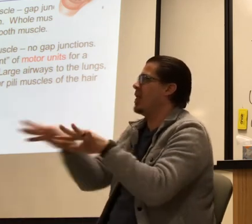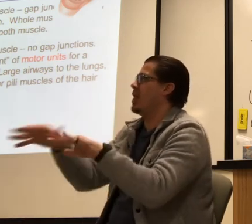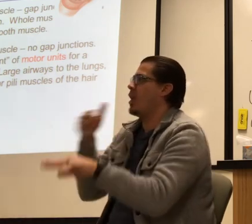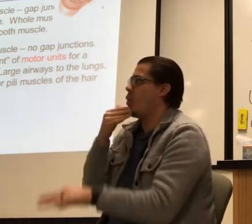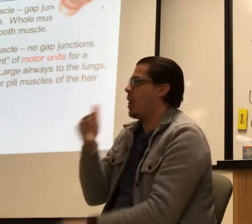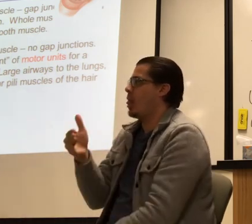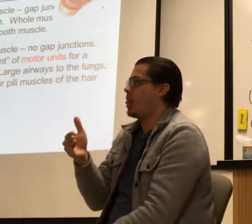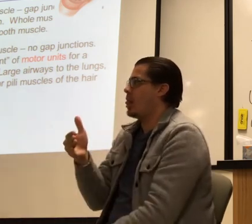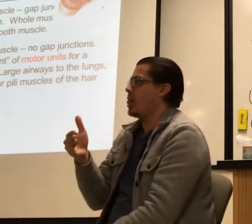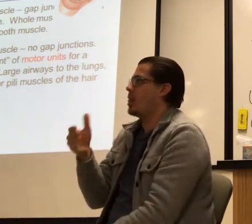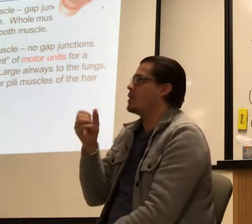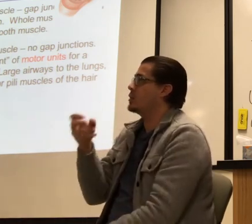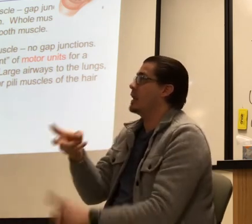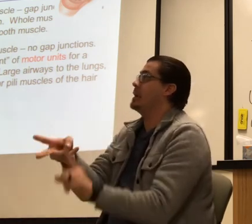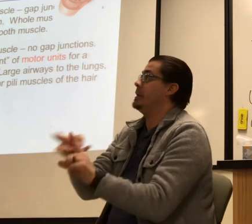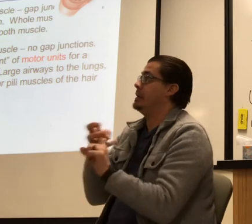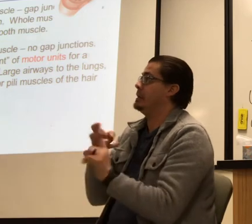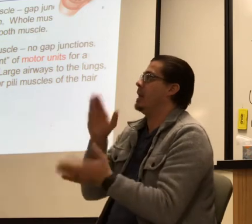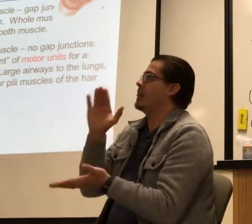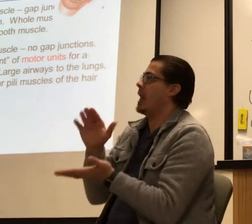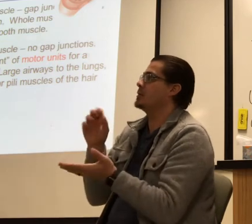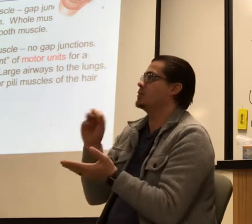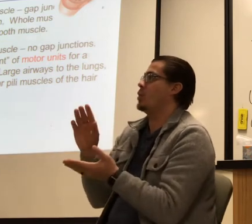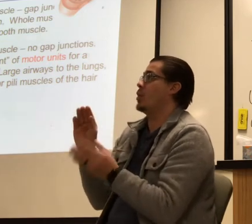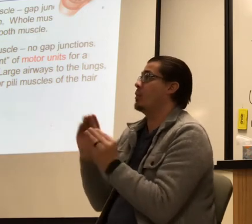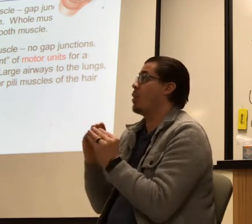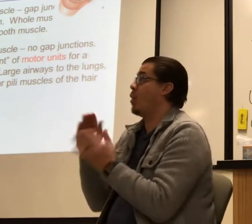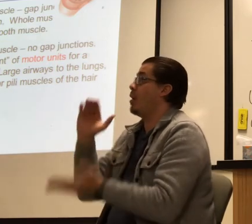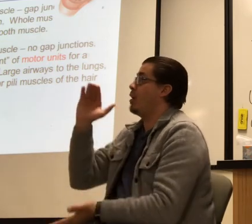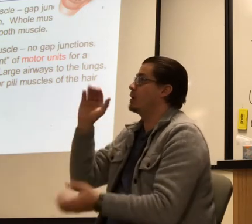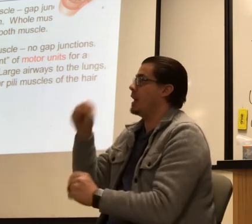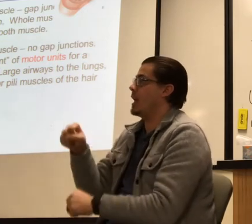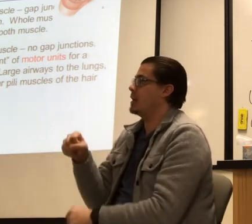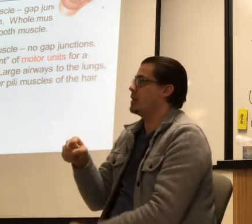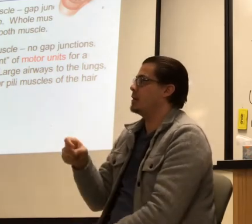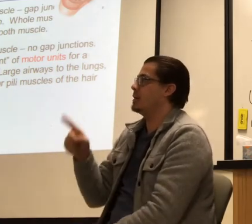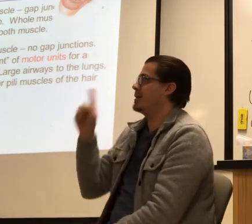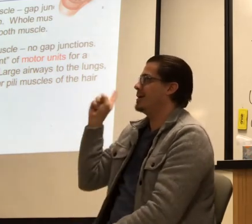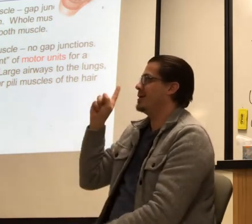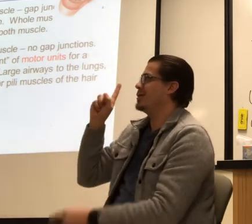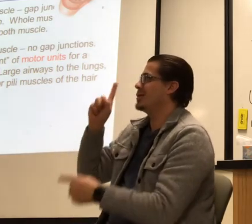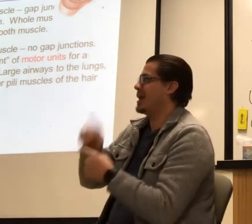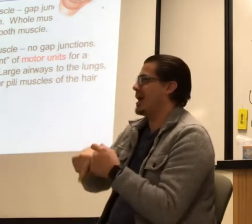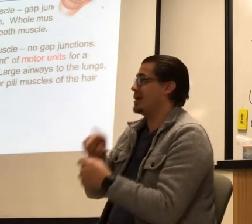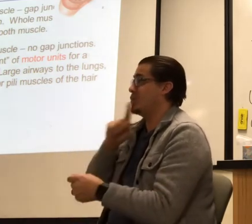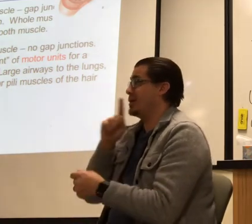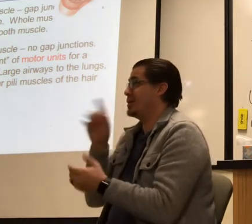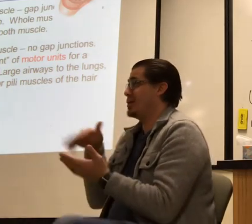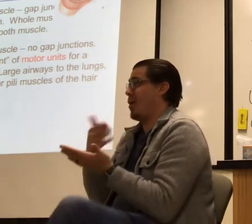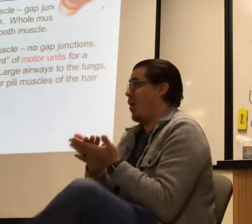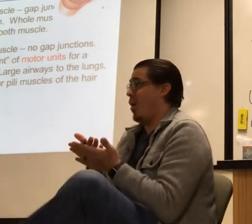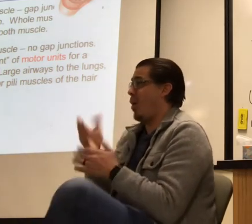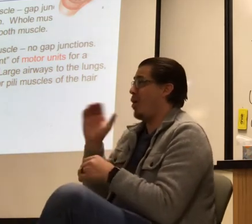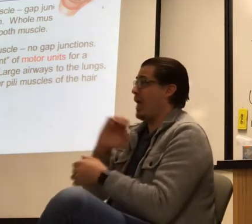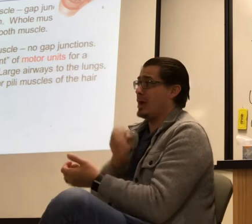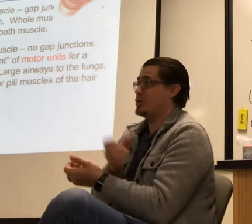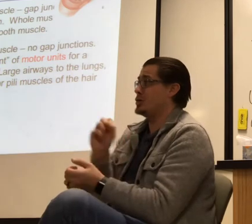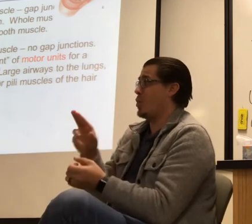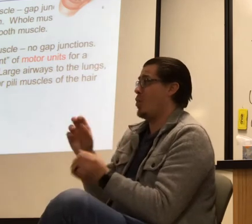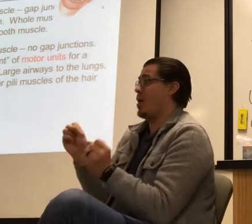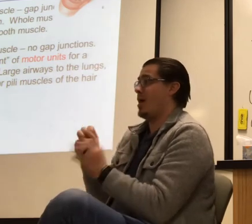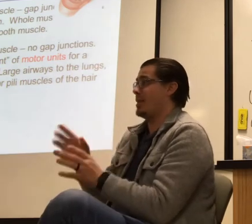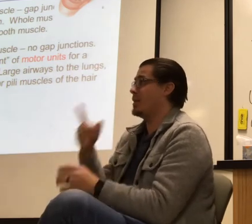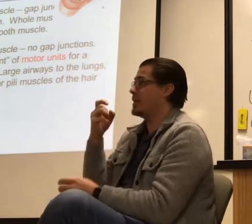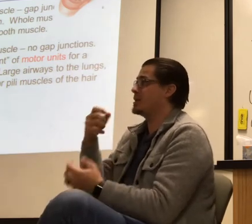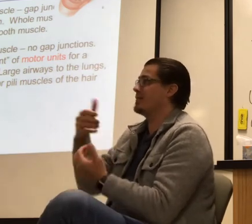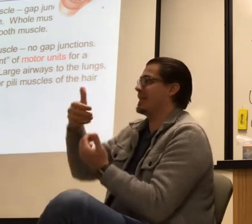can actually recruit less or more. Here, basically you can't, so it's all or nothing. You get the whole thing or not because of the